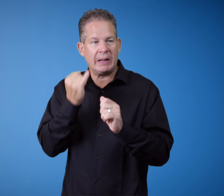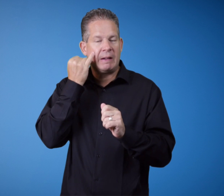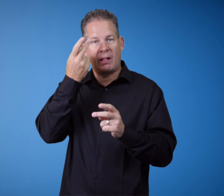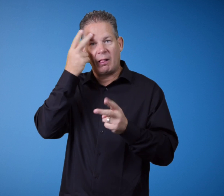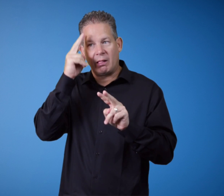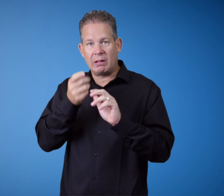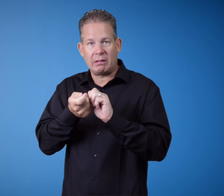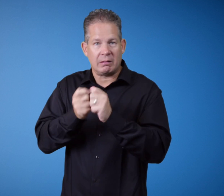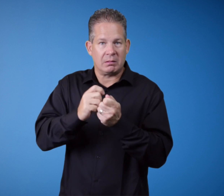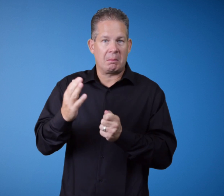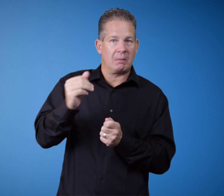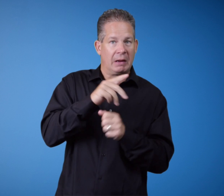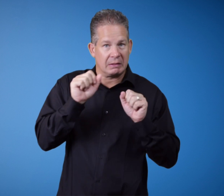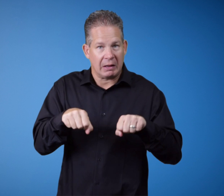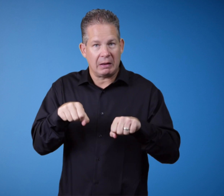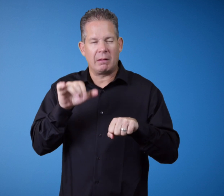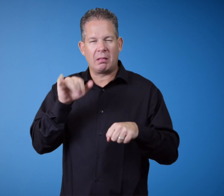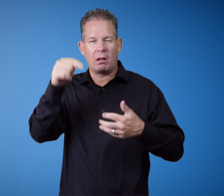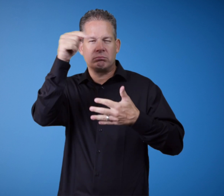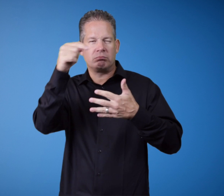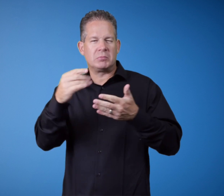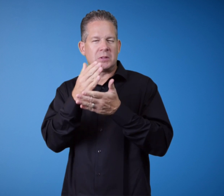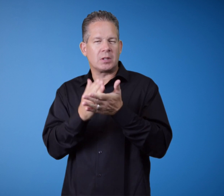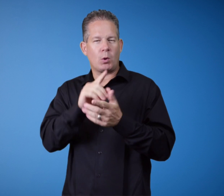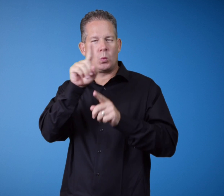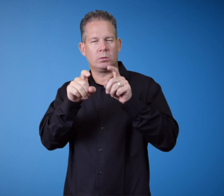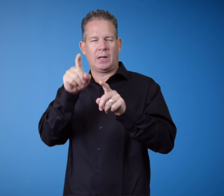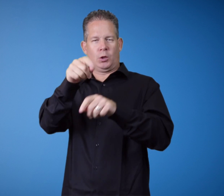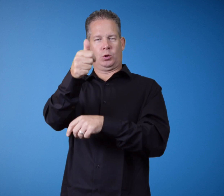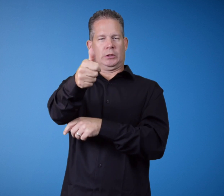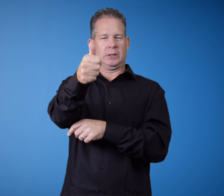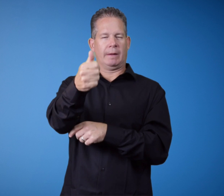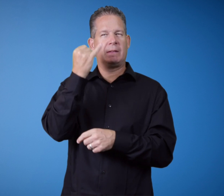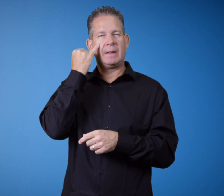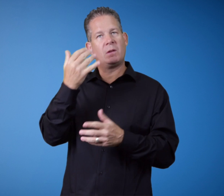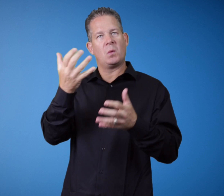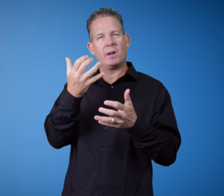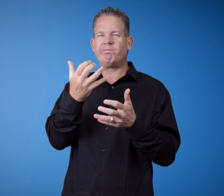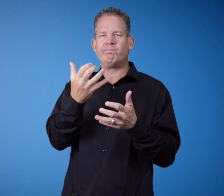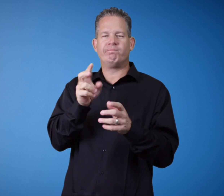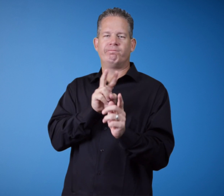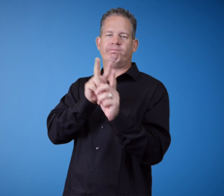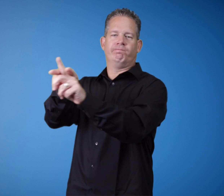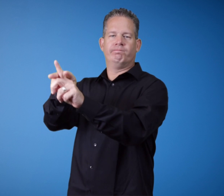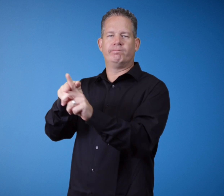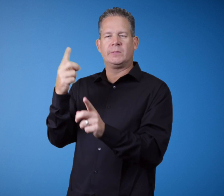Will it be difficult to change your mind later if you make a certain decision now? These are some of the questions you need to ask yourself as to whether or not you